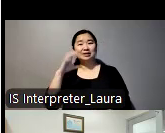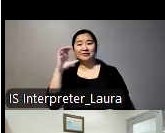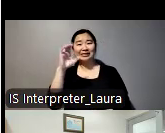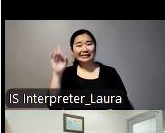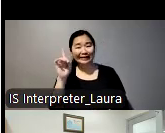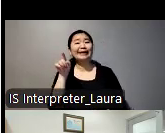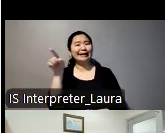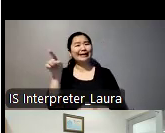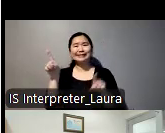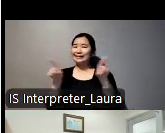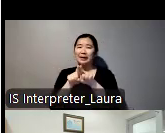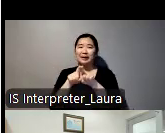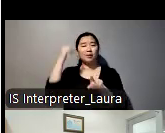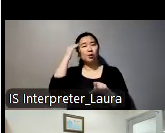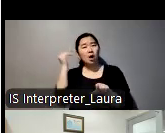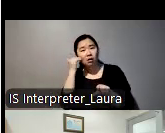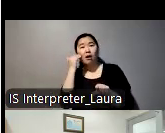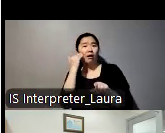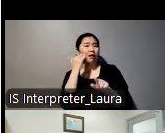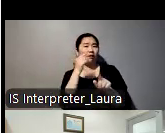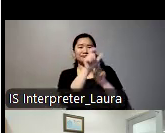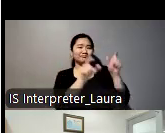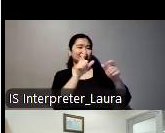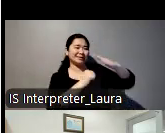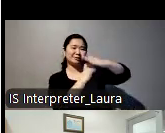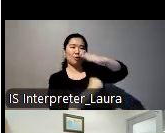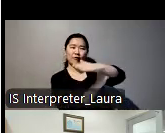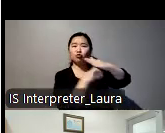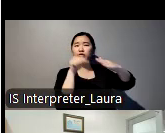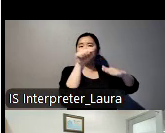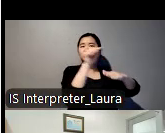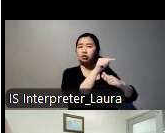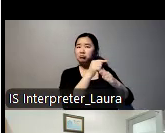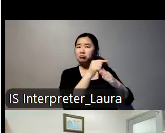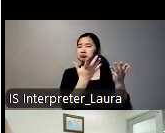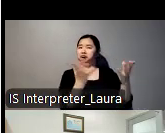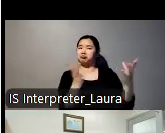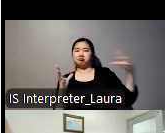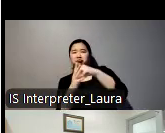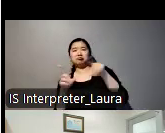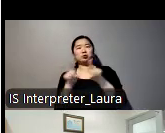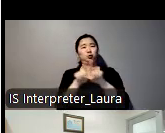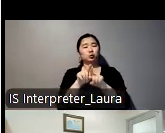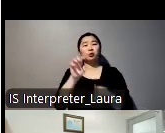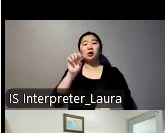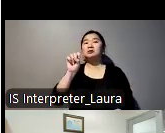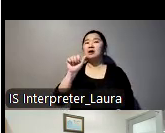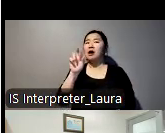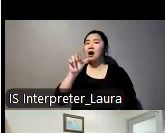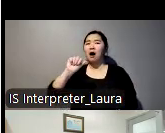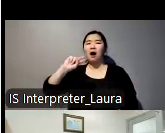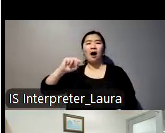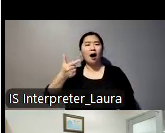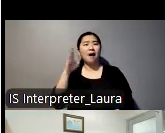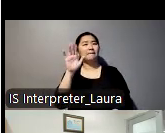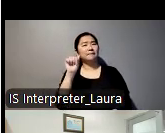Lessons of the 2015 meeting in Incheon. Inclusion became a popular term and agenda in Korea